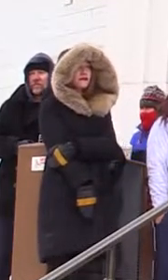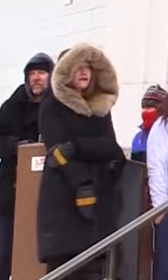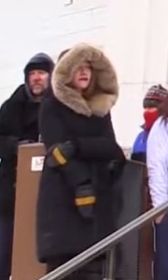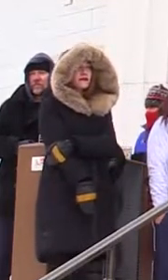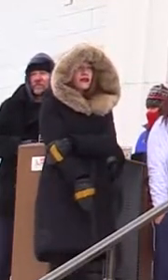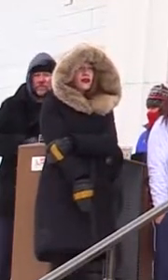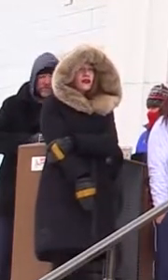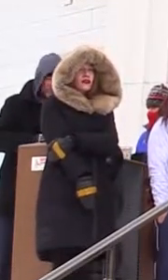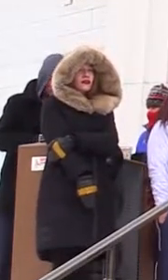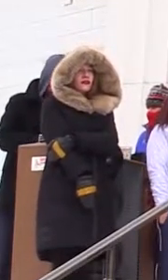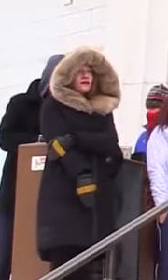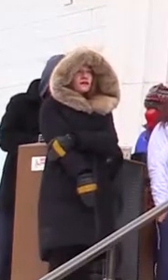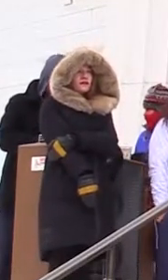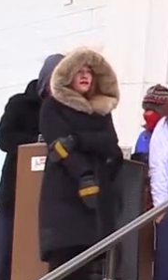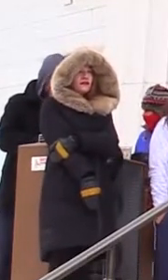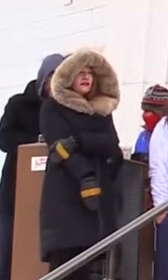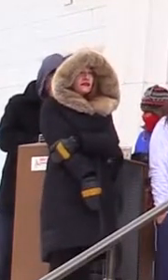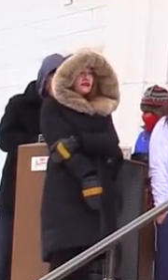won't be erased.